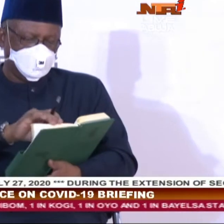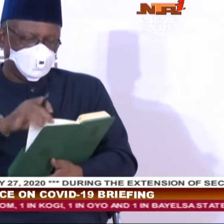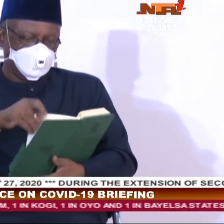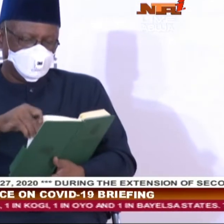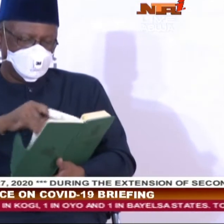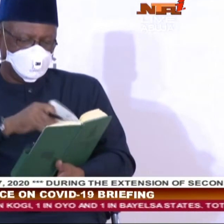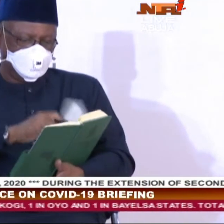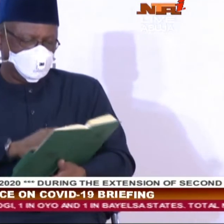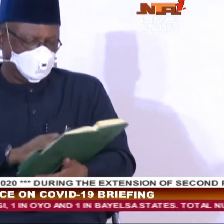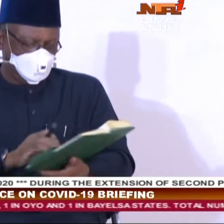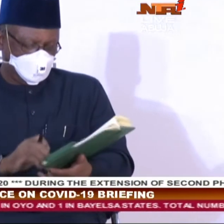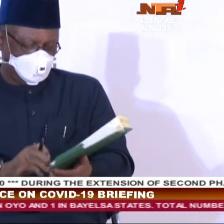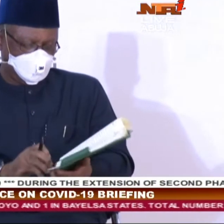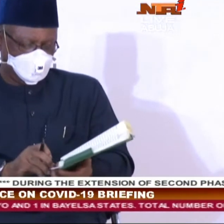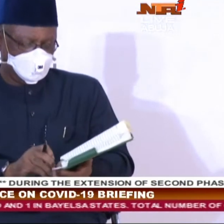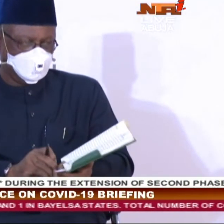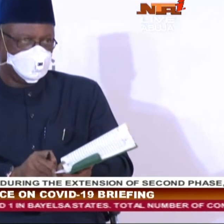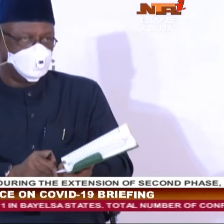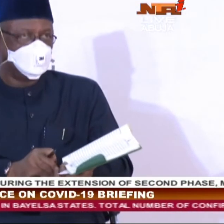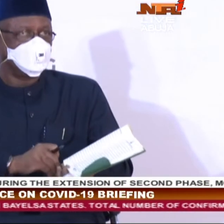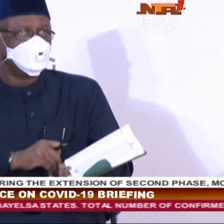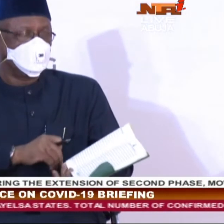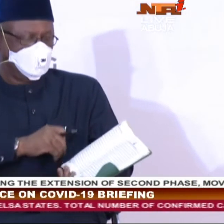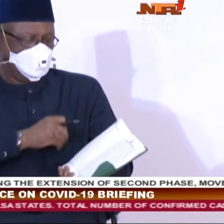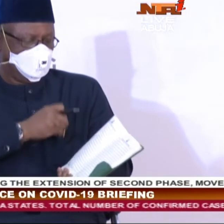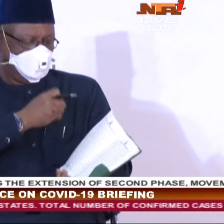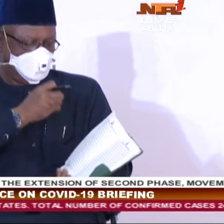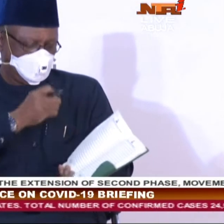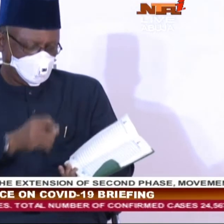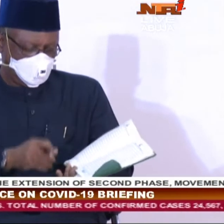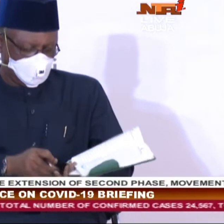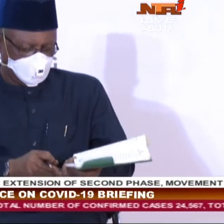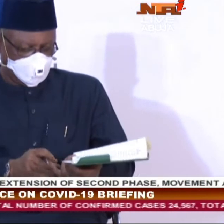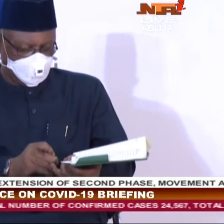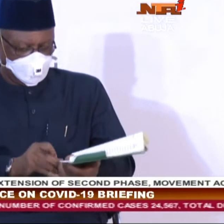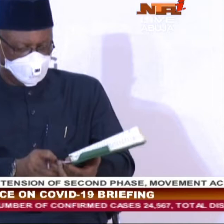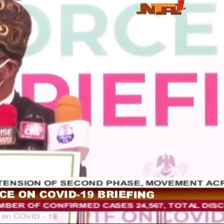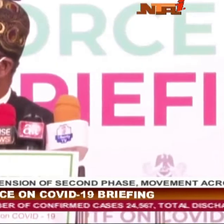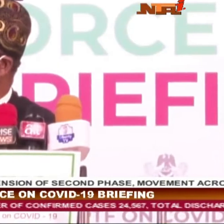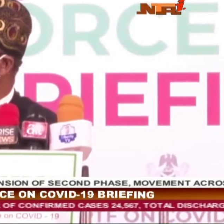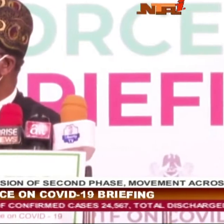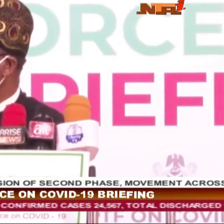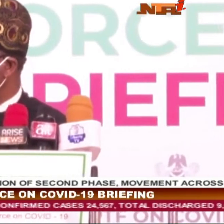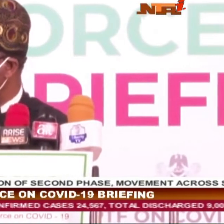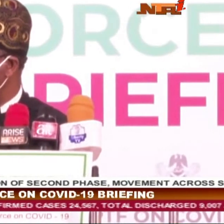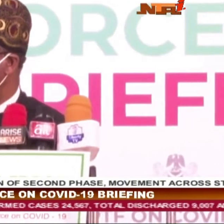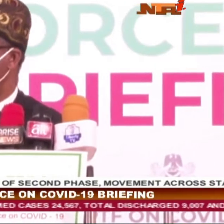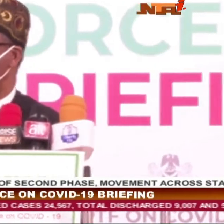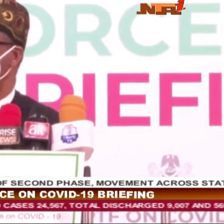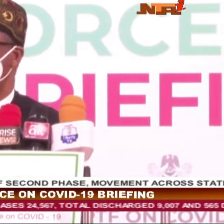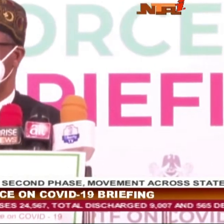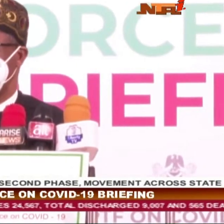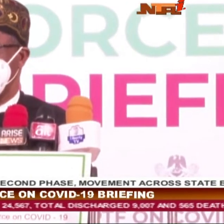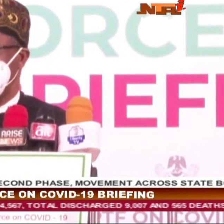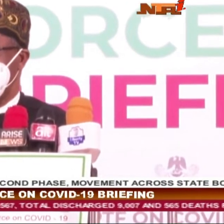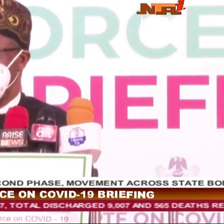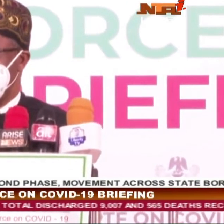Gentlemen, I think we made clear from the beginning that this particular